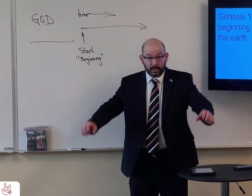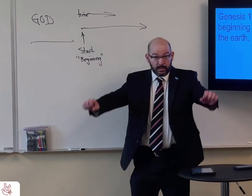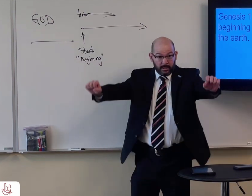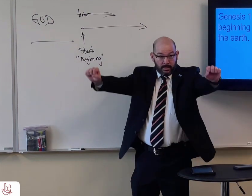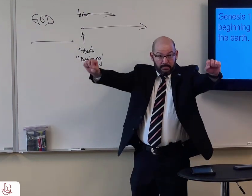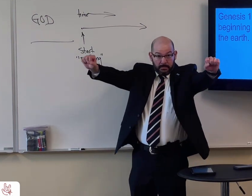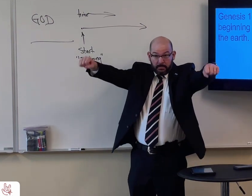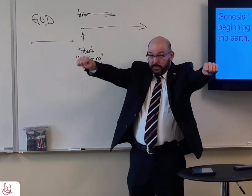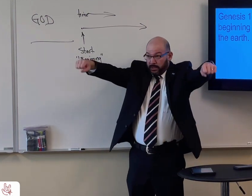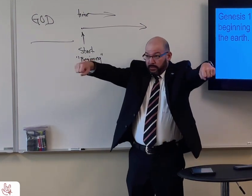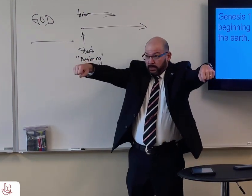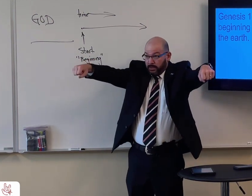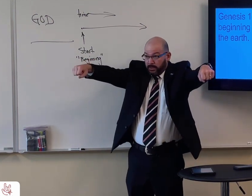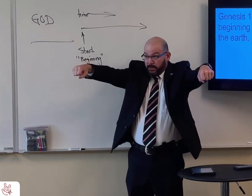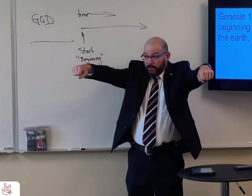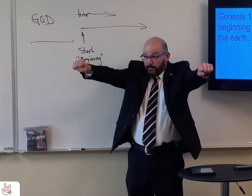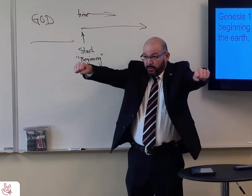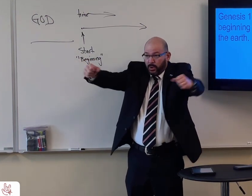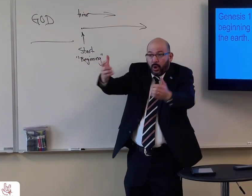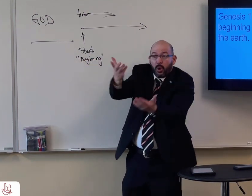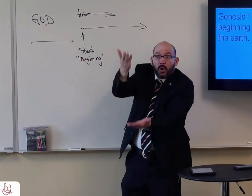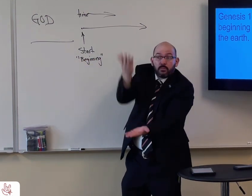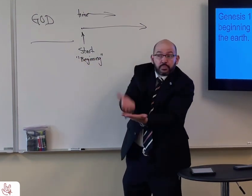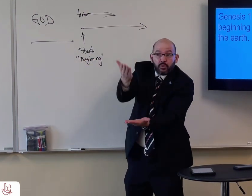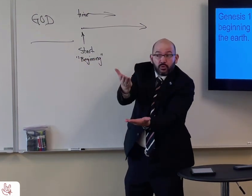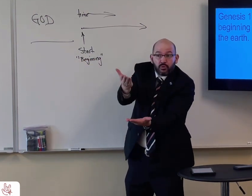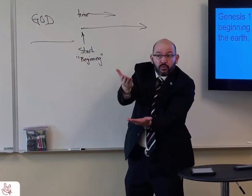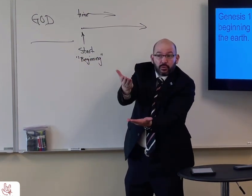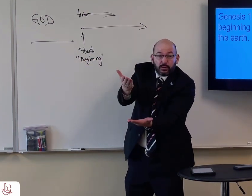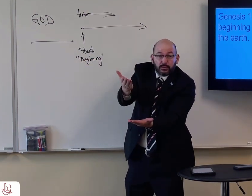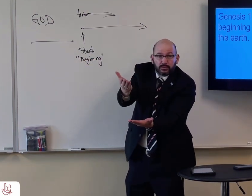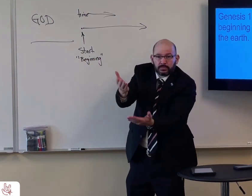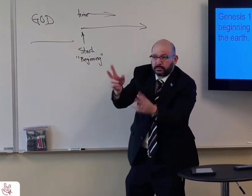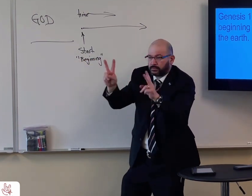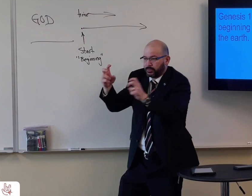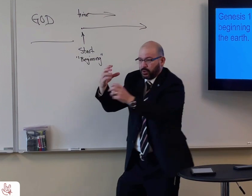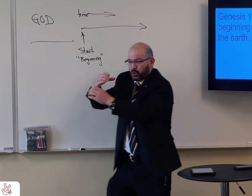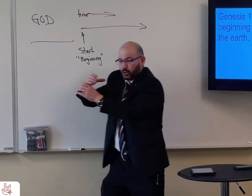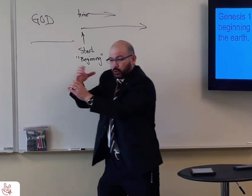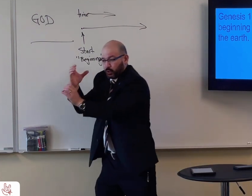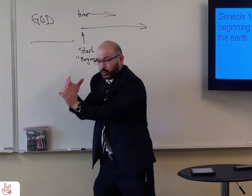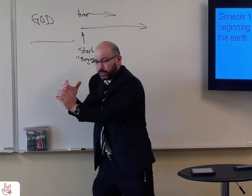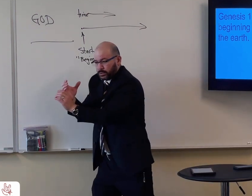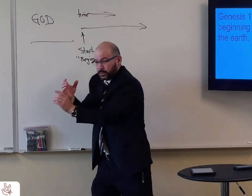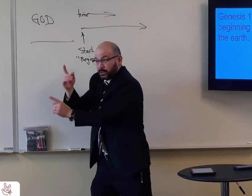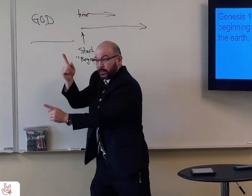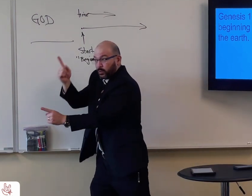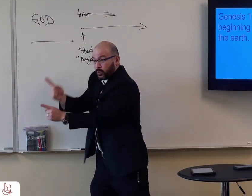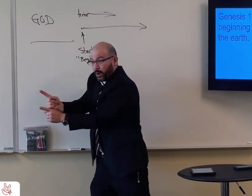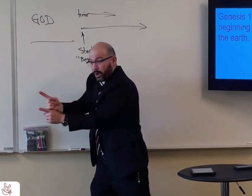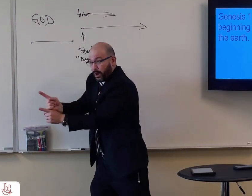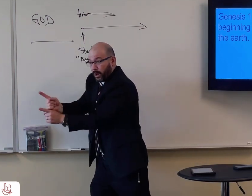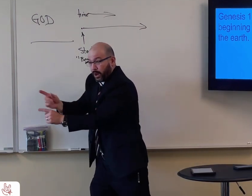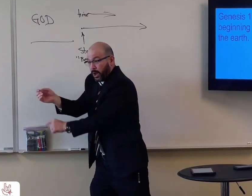Is it possible to prove creation is right